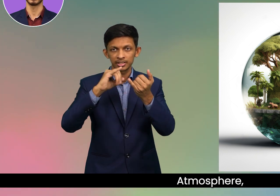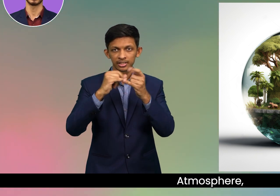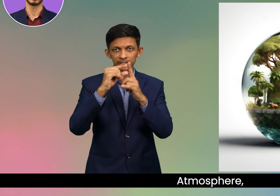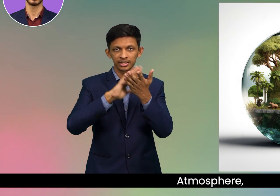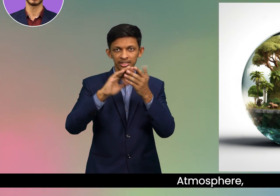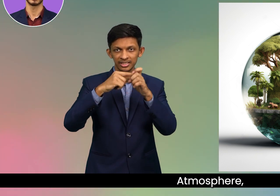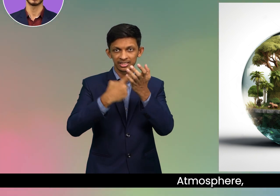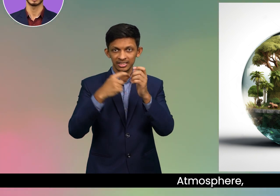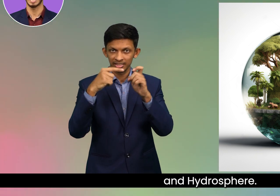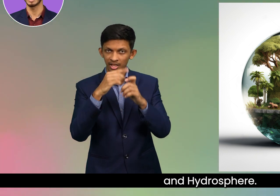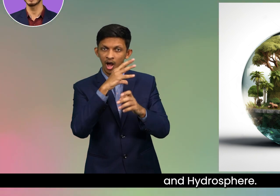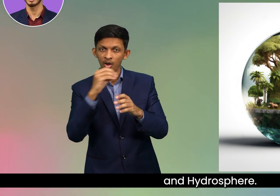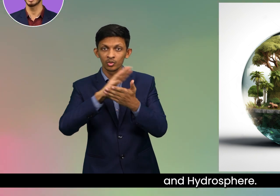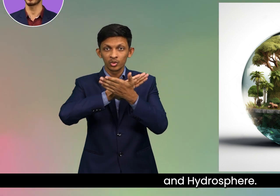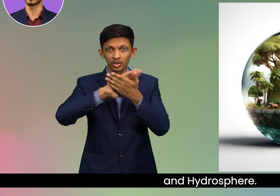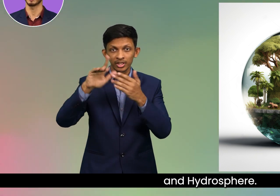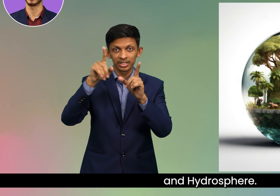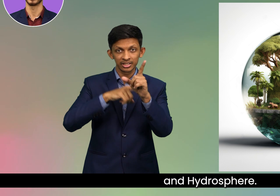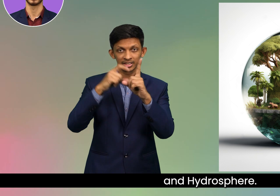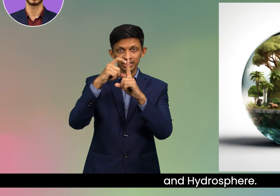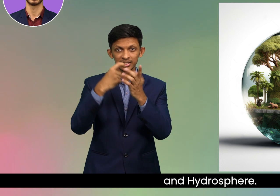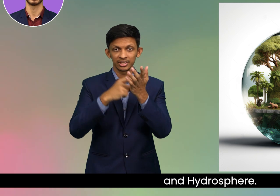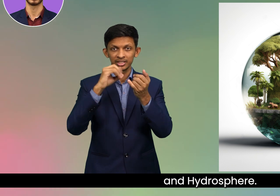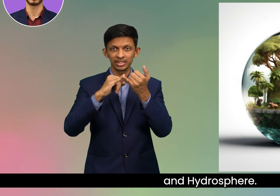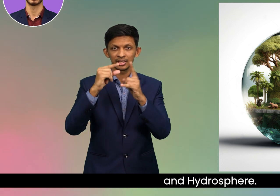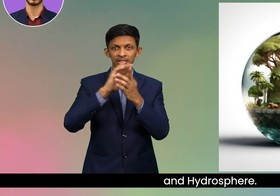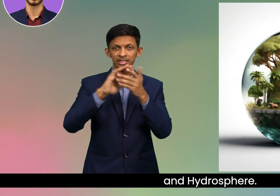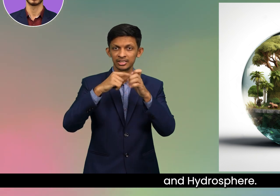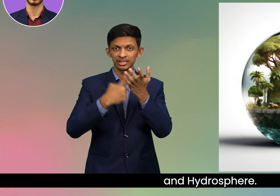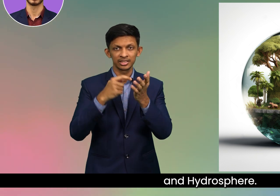atmosphere, and hydrosphere.